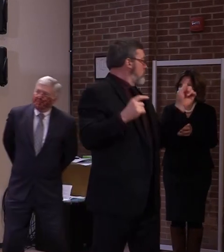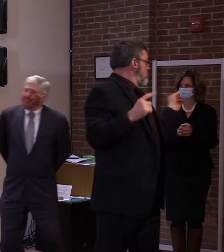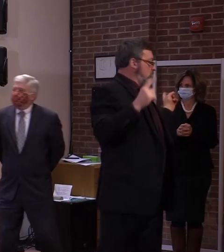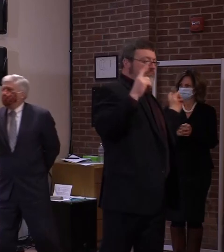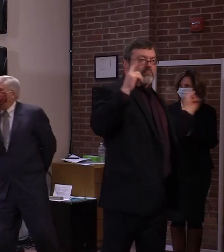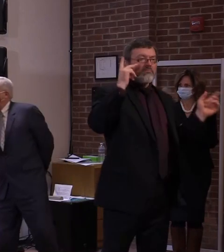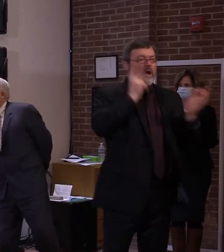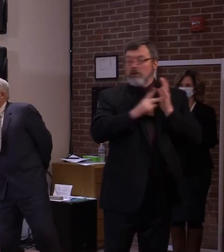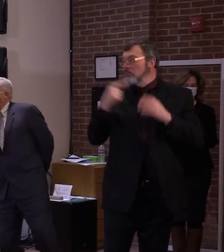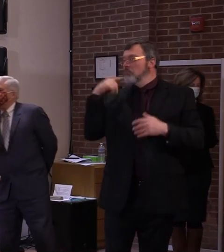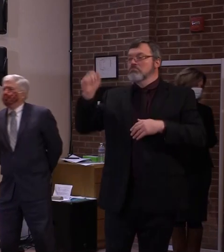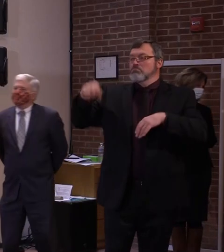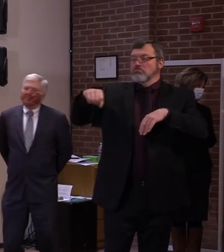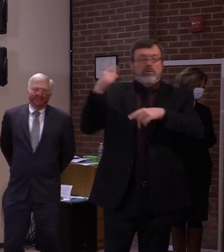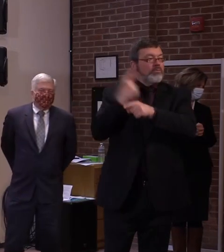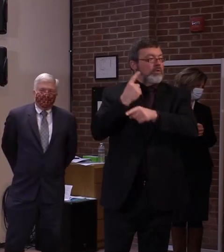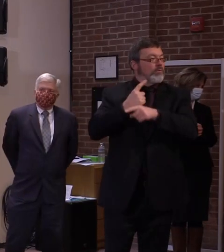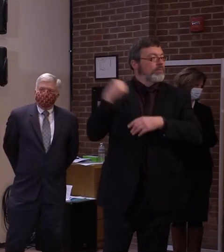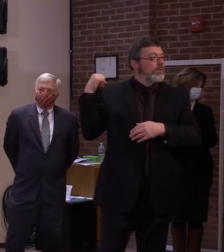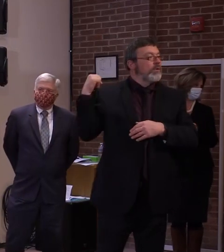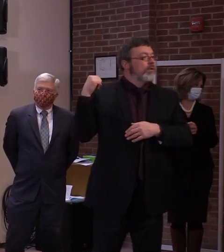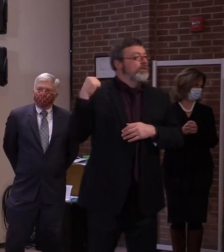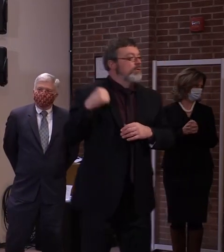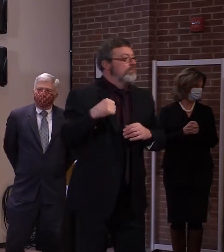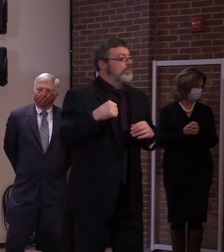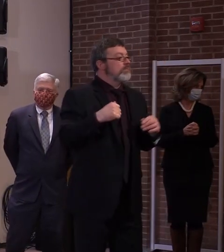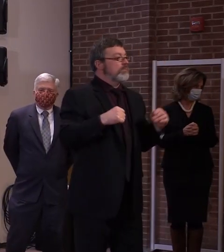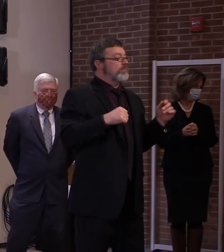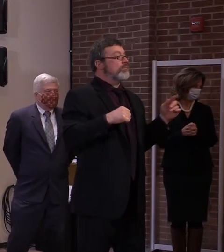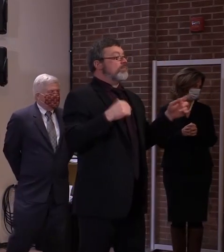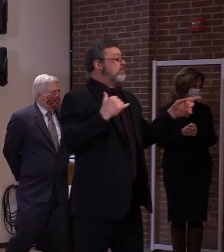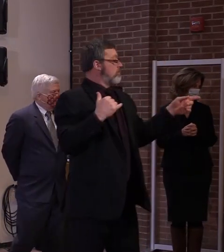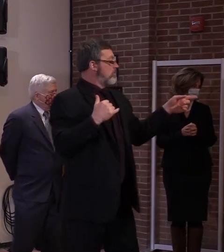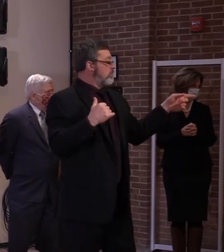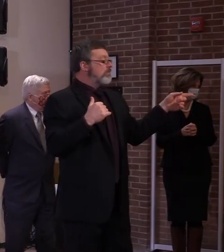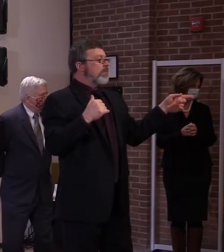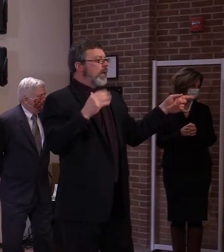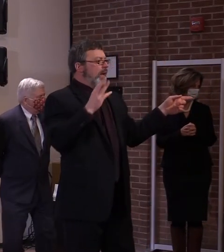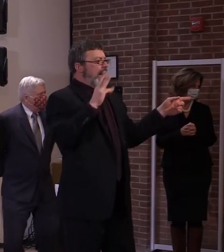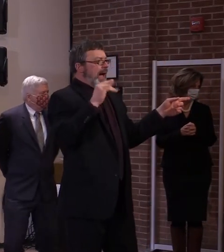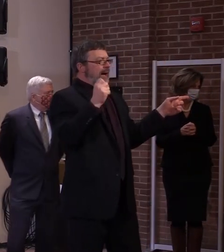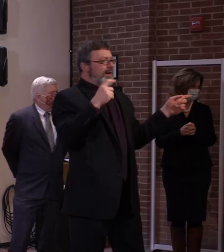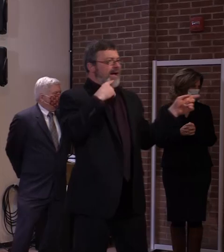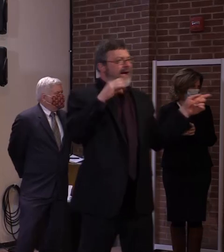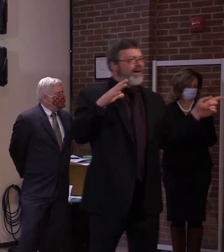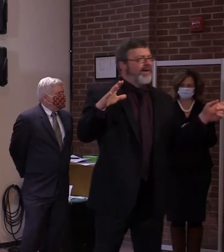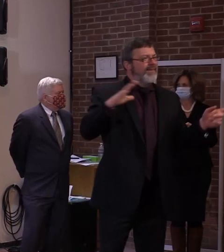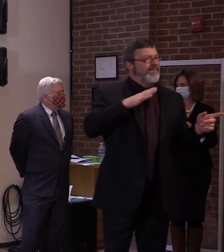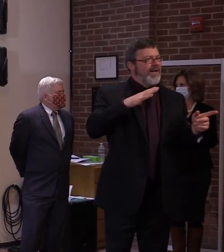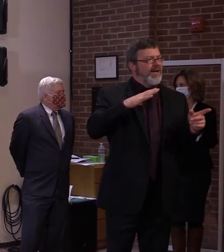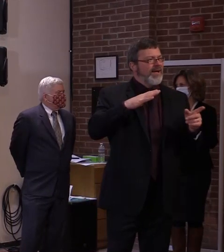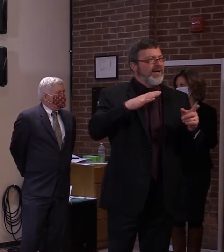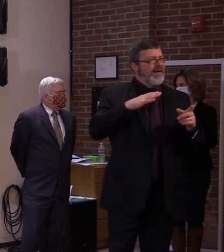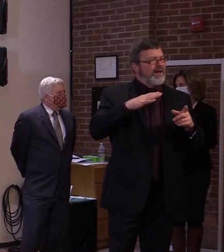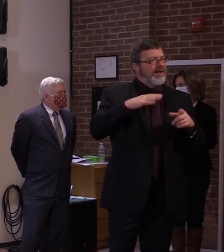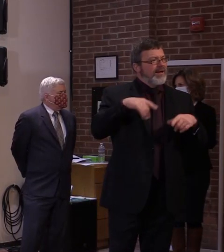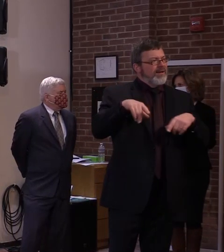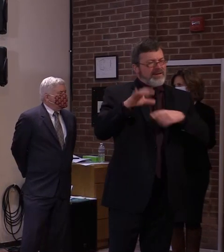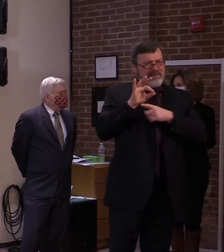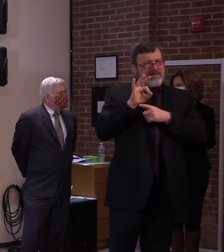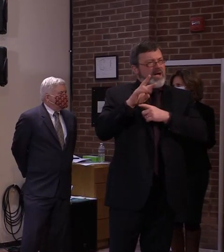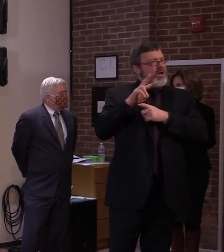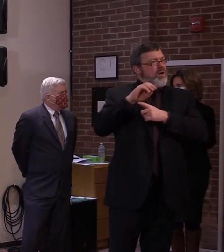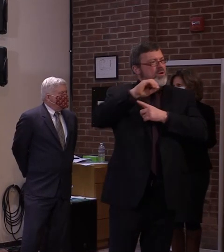Anything else? Does that clear it up? I just clarifying, then what about you mentioned there was a 92% with one dose